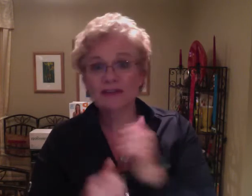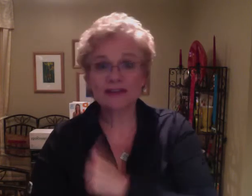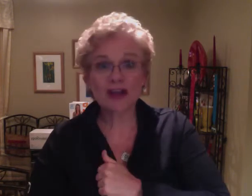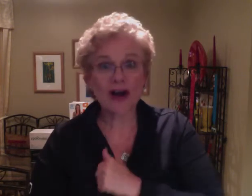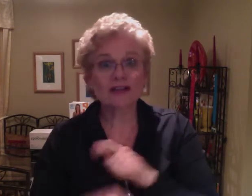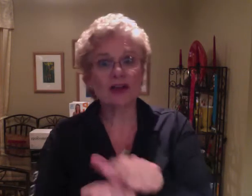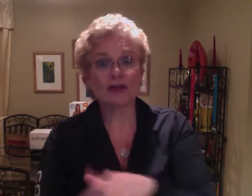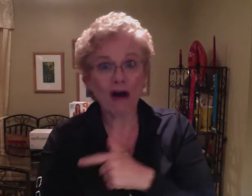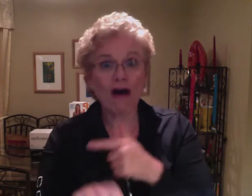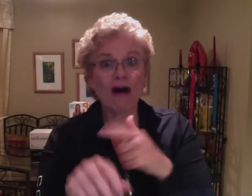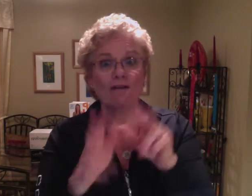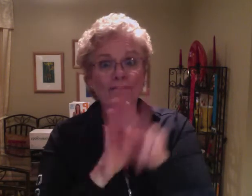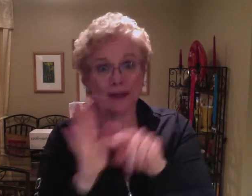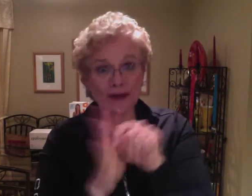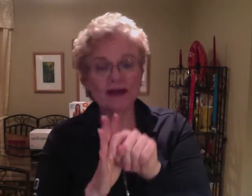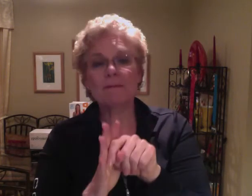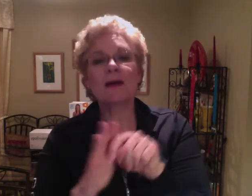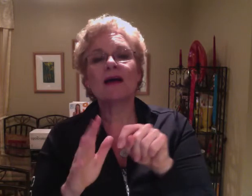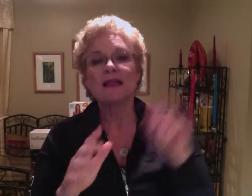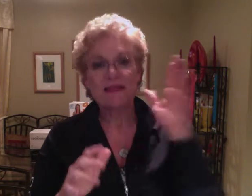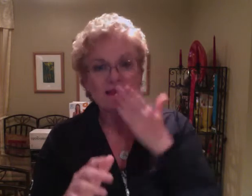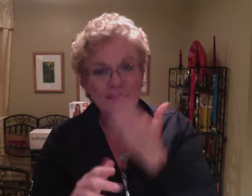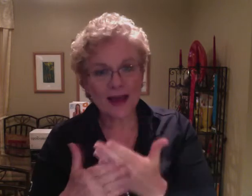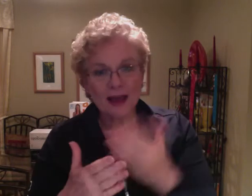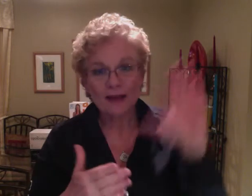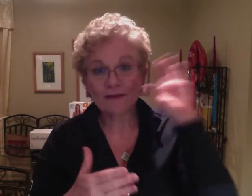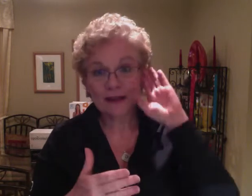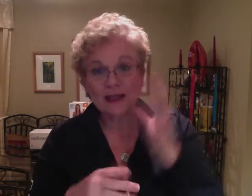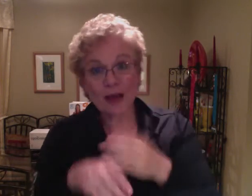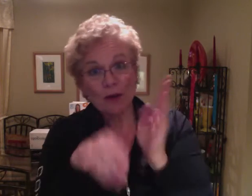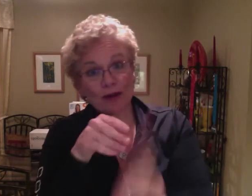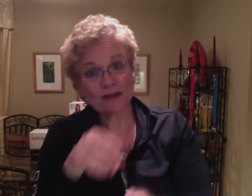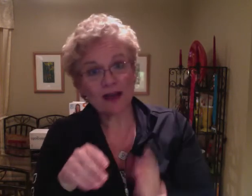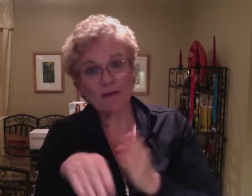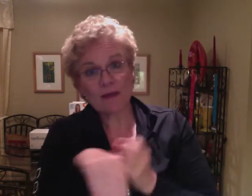Thank you for listening, and we are done with overcoming objections.